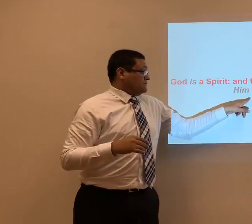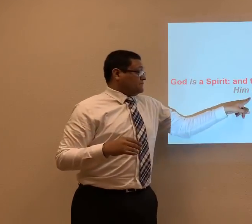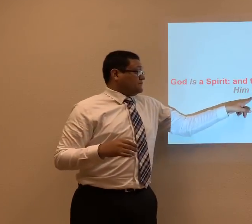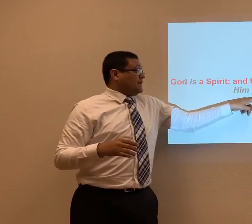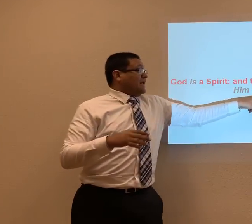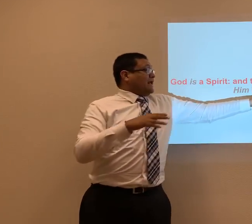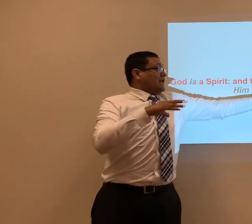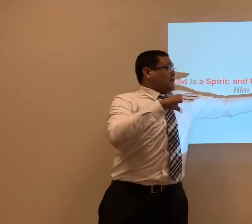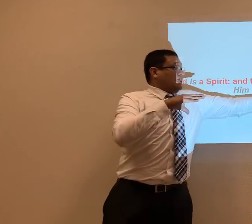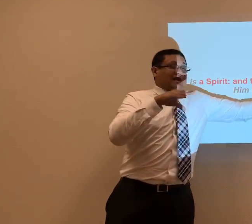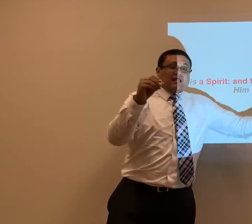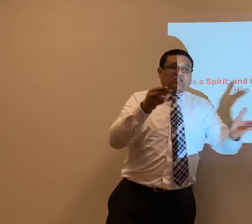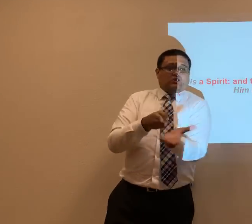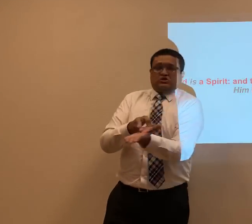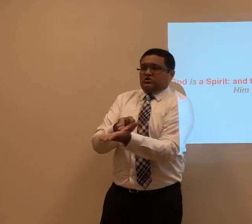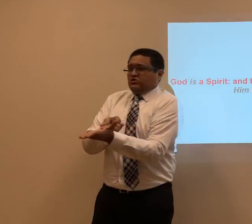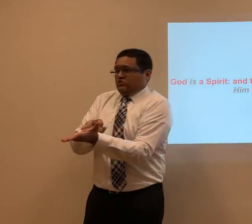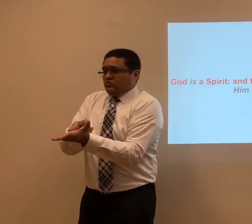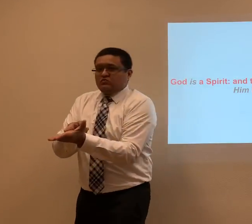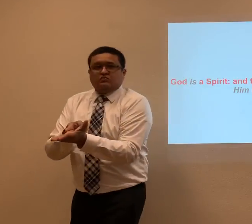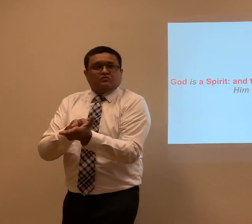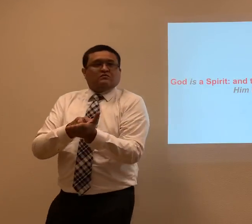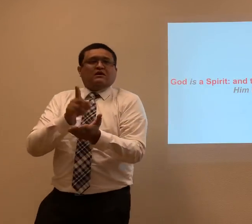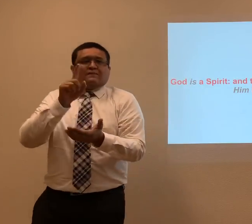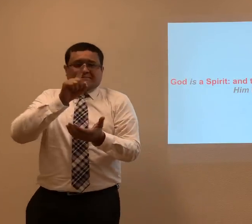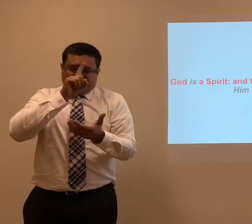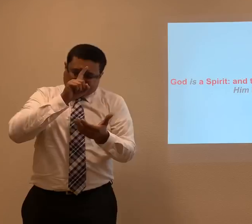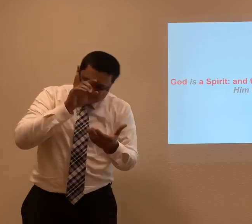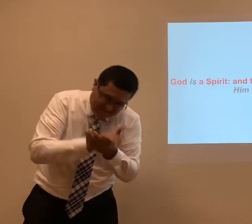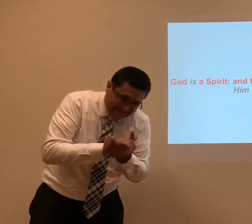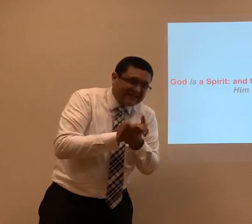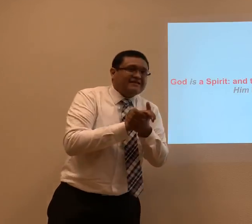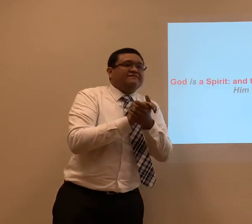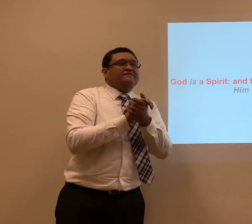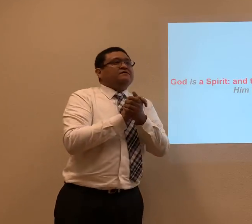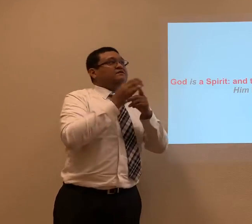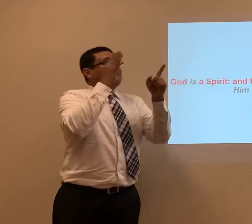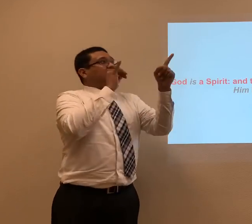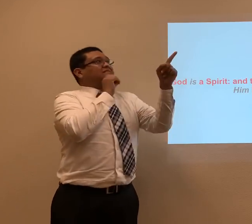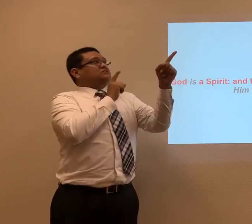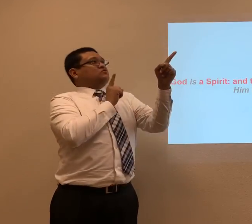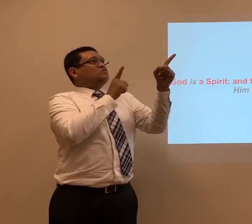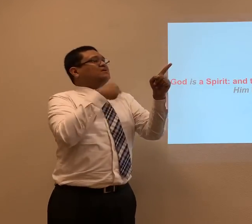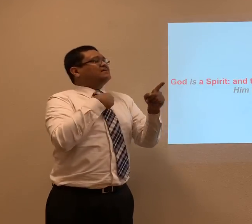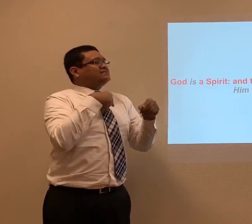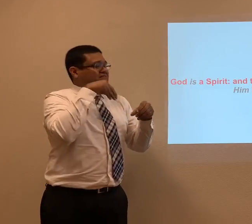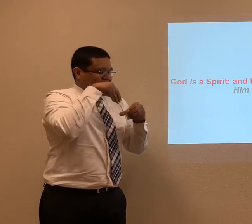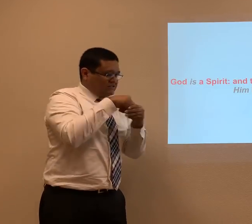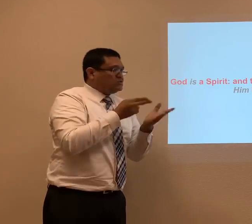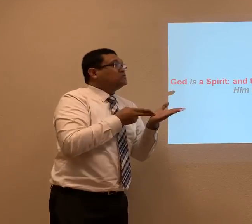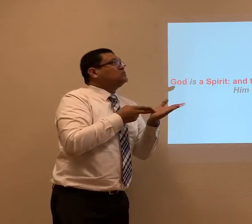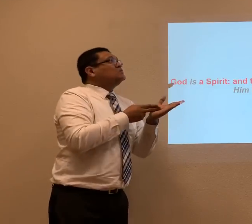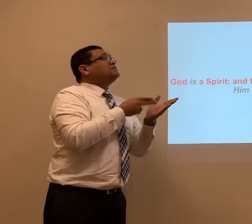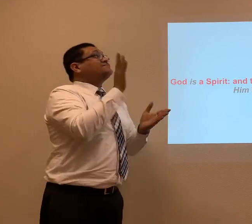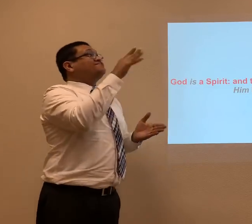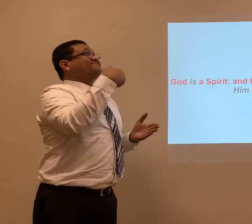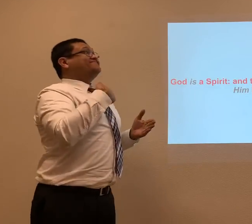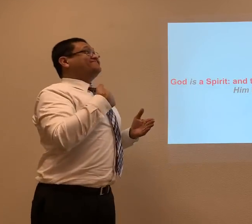so inspiring. So it says you must worship him in spirit and in truth. That means you got to believe that God is real, that God is true.